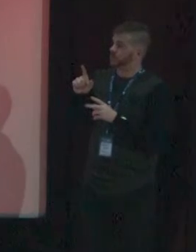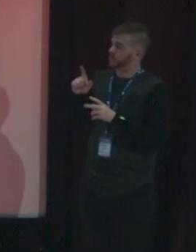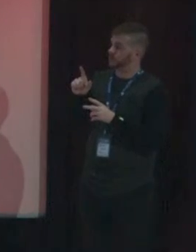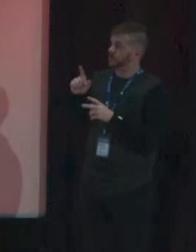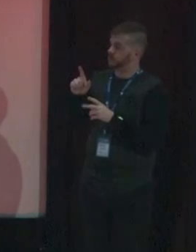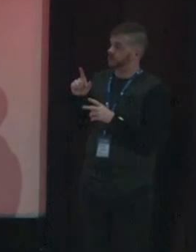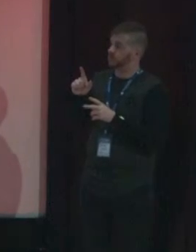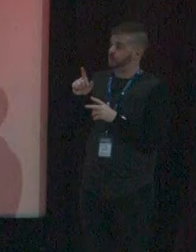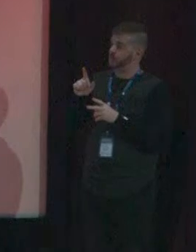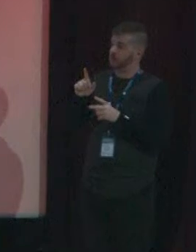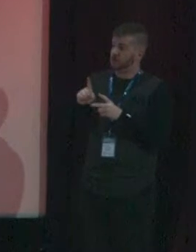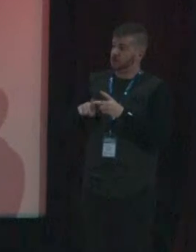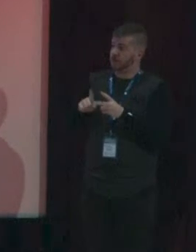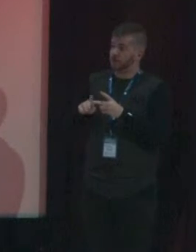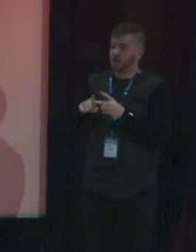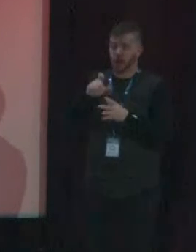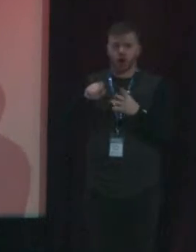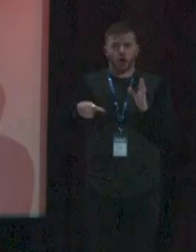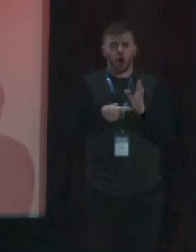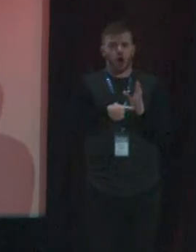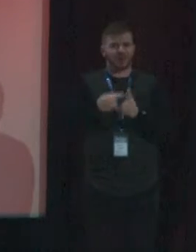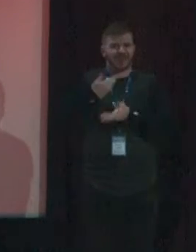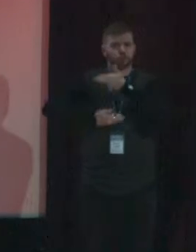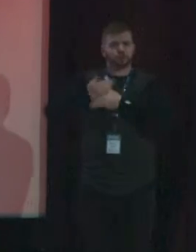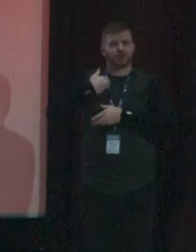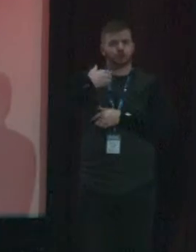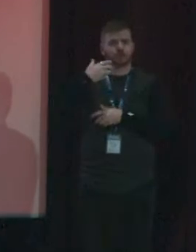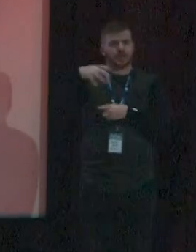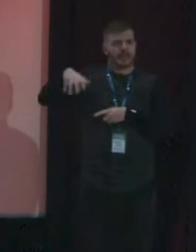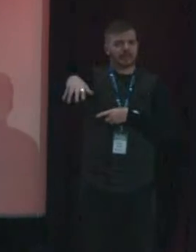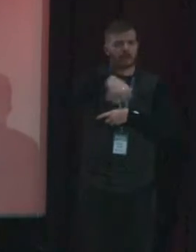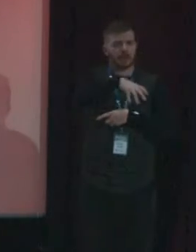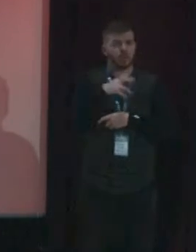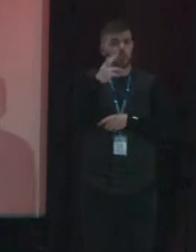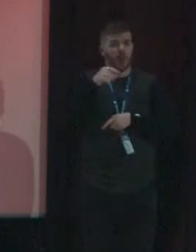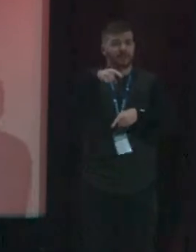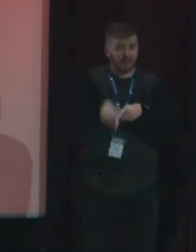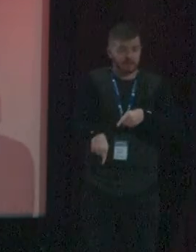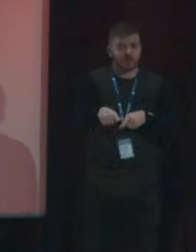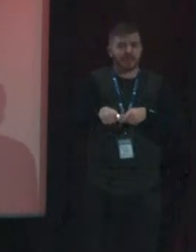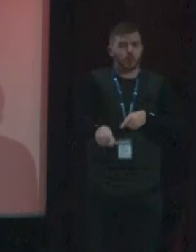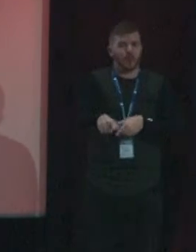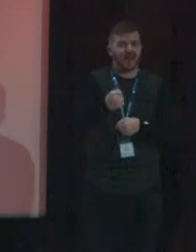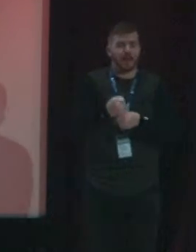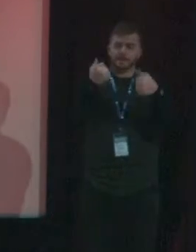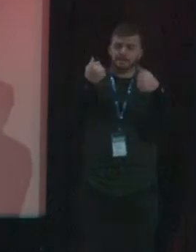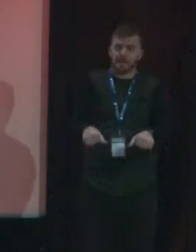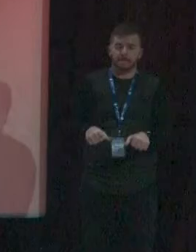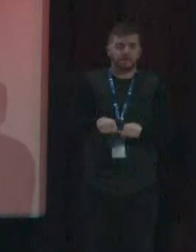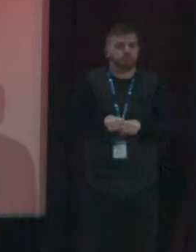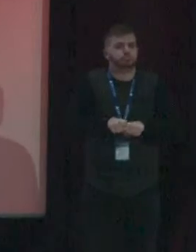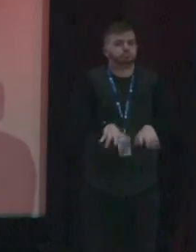really a hit, but it was a cult. Cult Heretic Kingdoms. We had, I think, 12 attempts at a sequel to that game before finally shipping one this